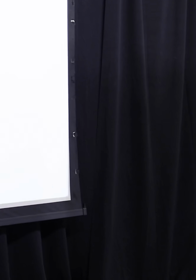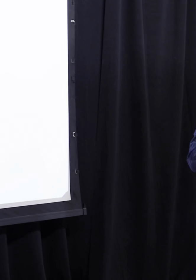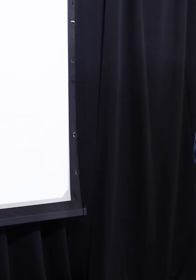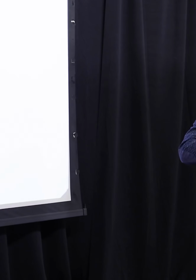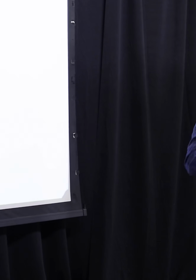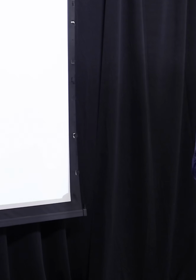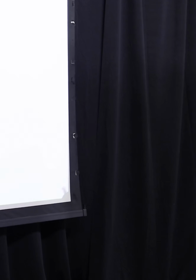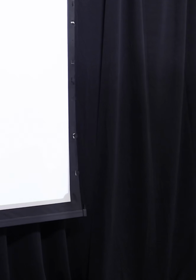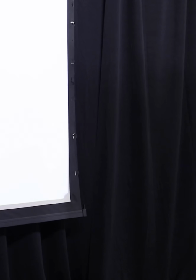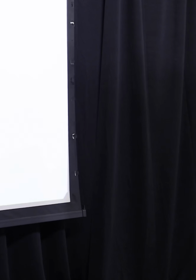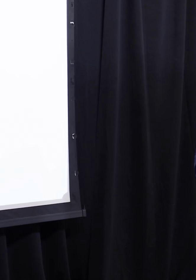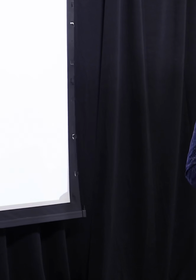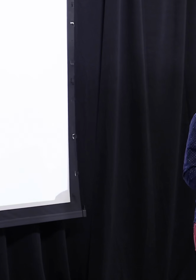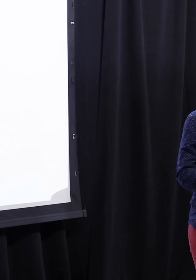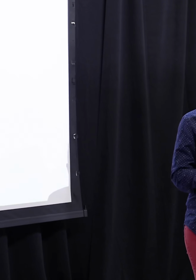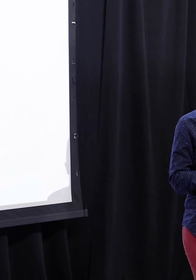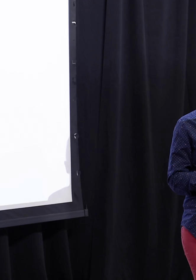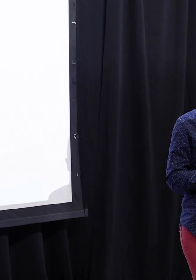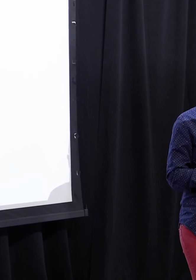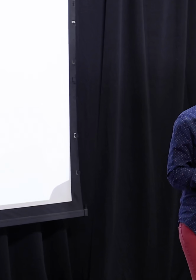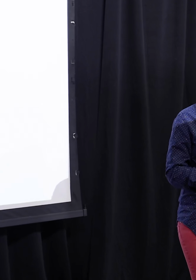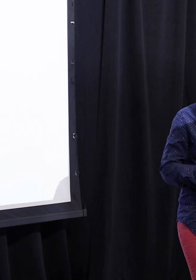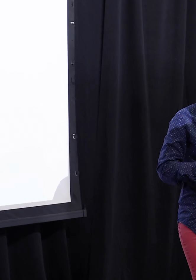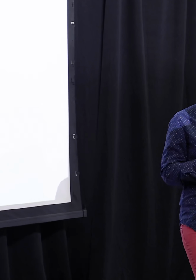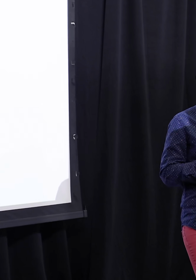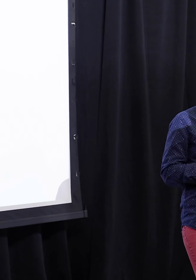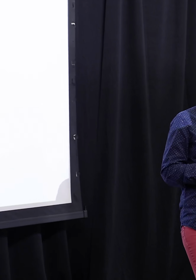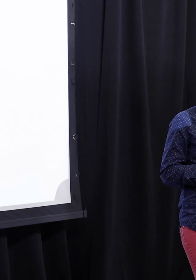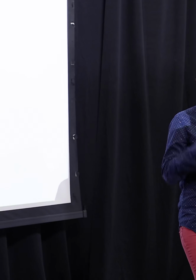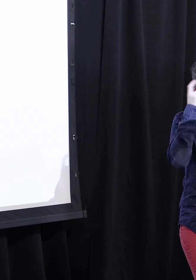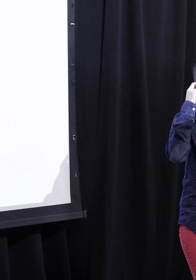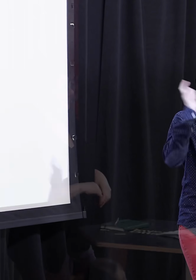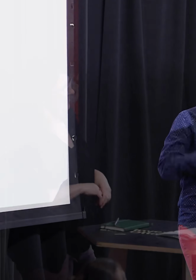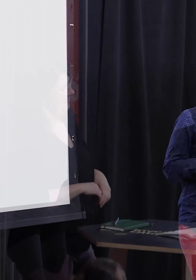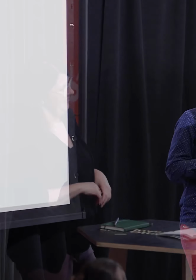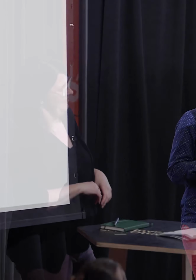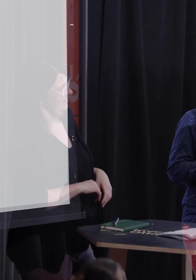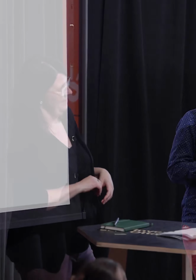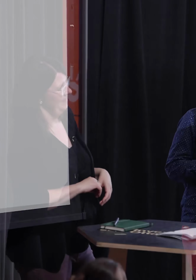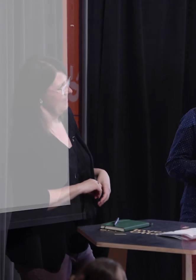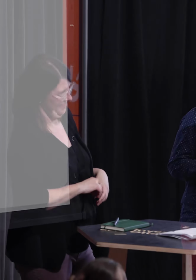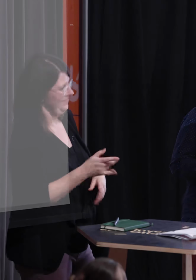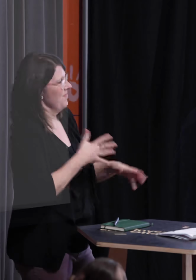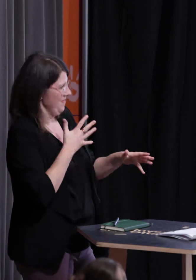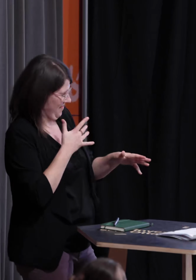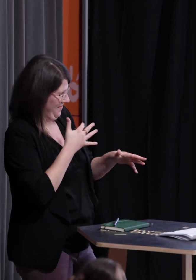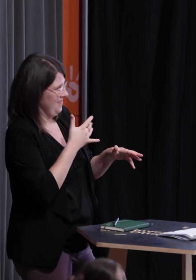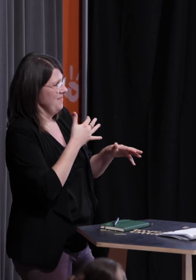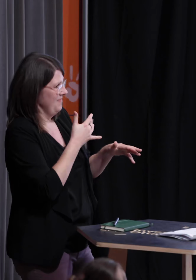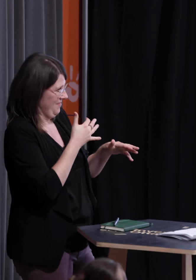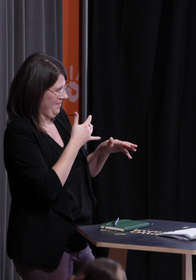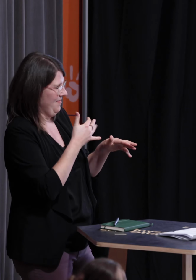think hearing people have an international way of communicating that includes sample sections of all of your